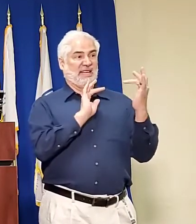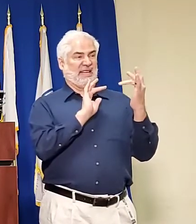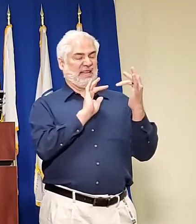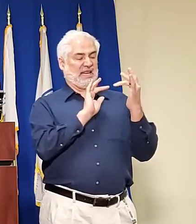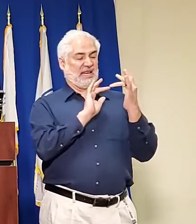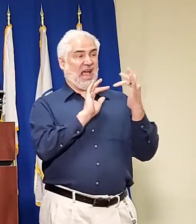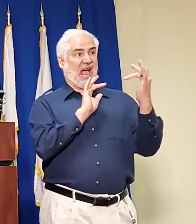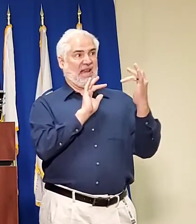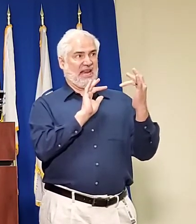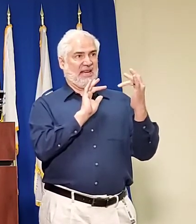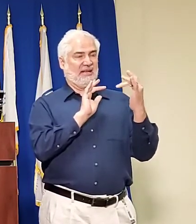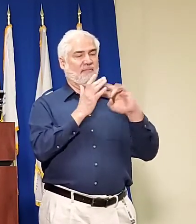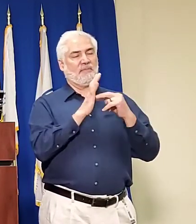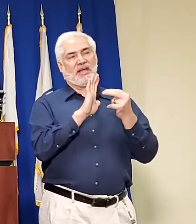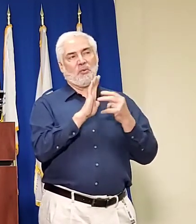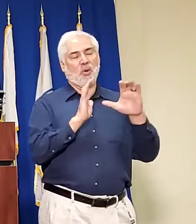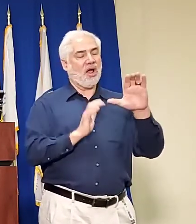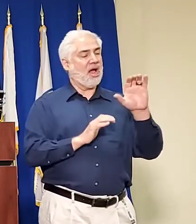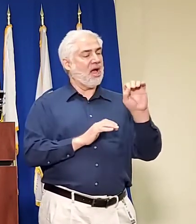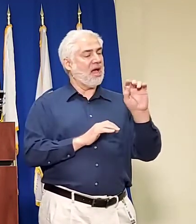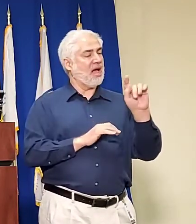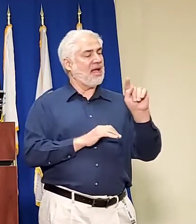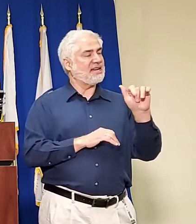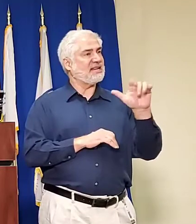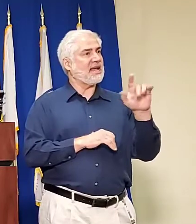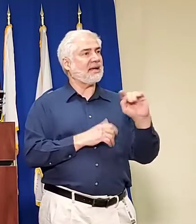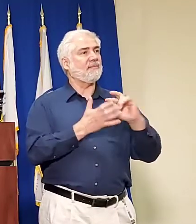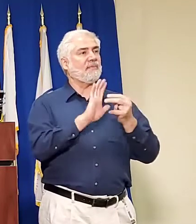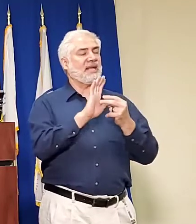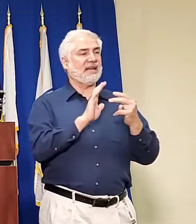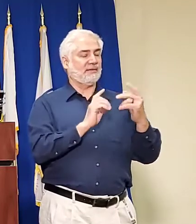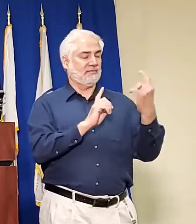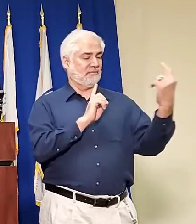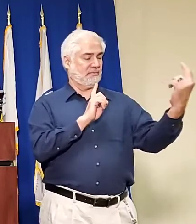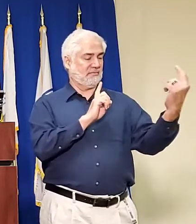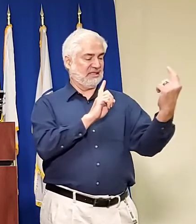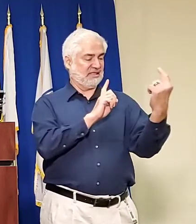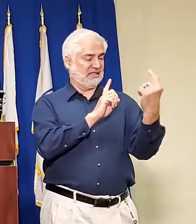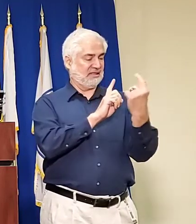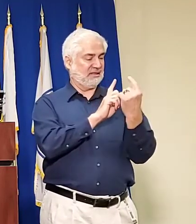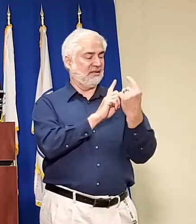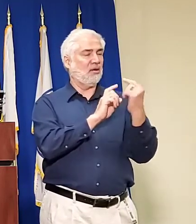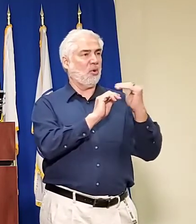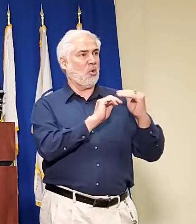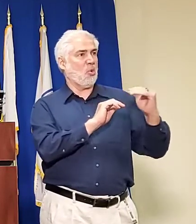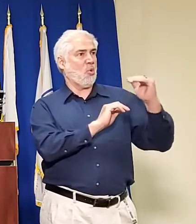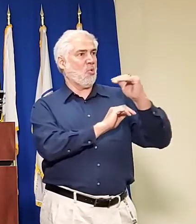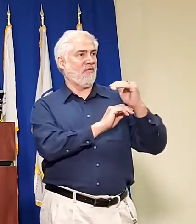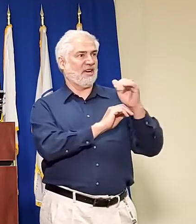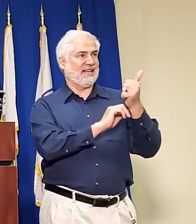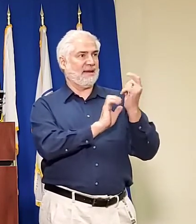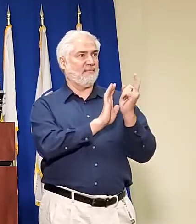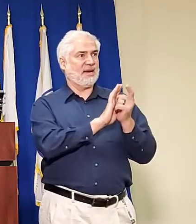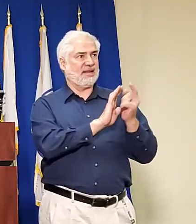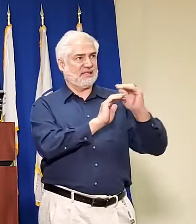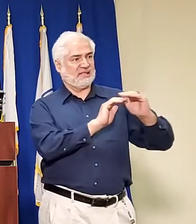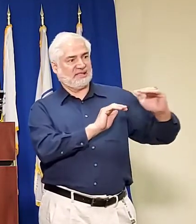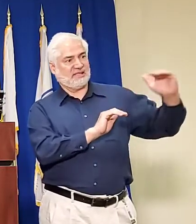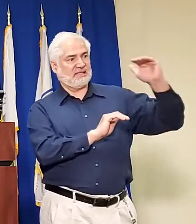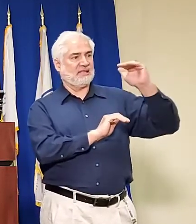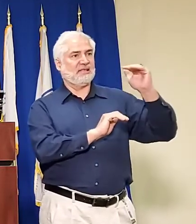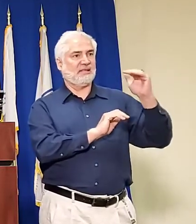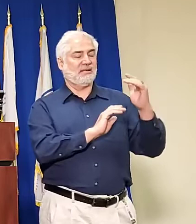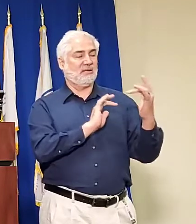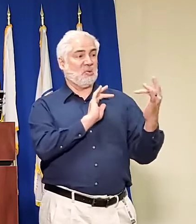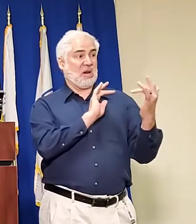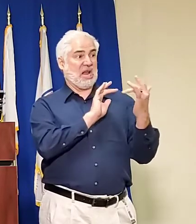defined as somebody who has had very close contact, so less than 6 feet, for 10 minutes or more. If you're a